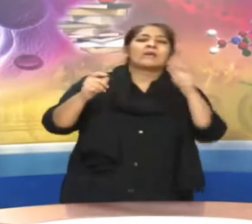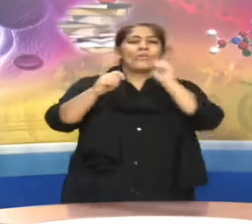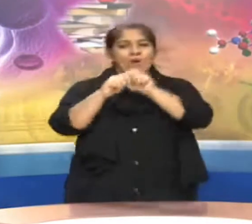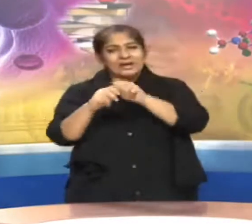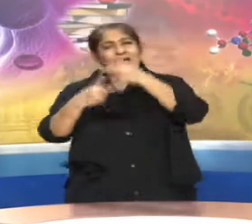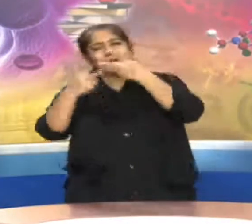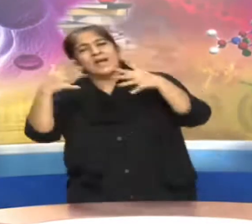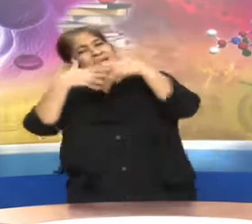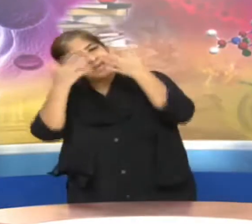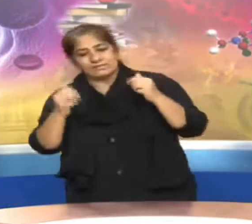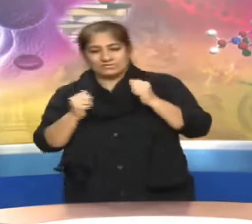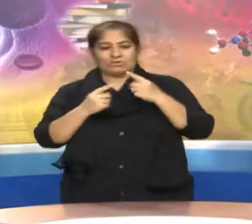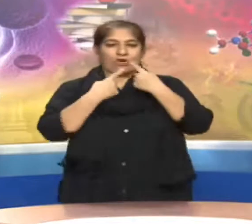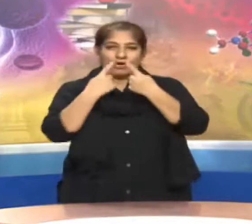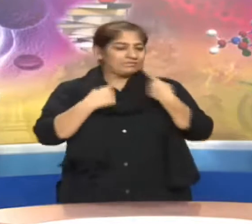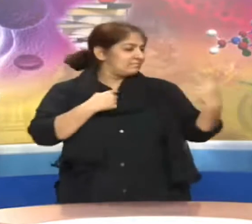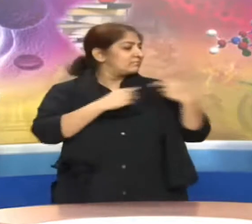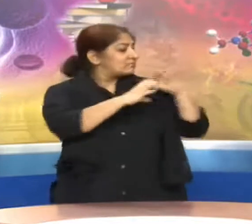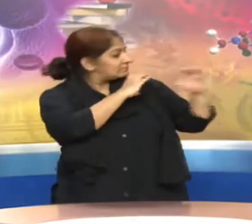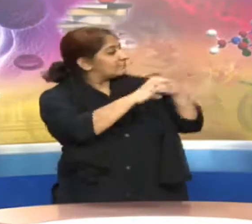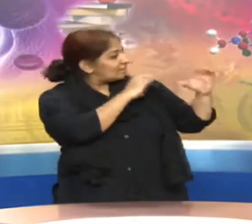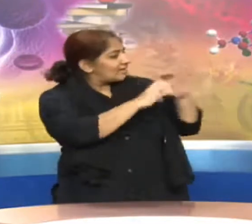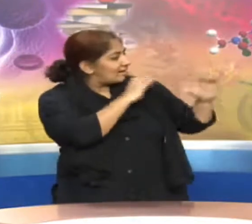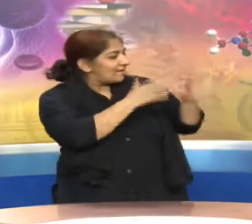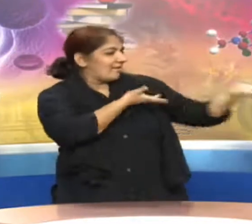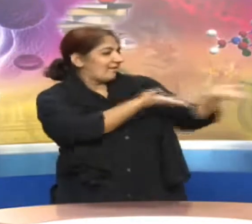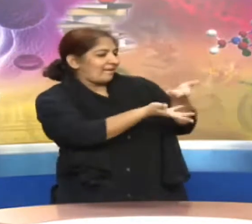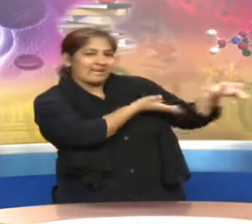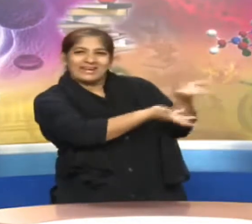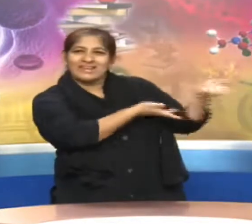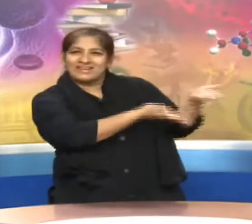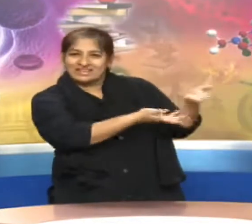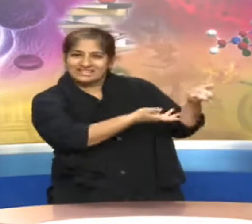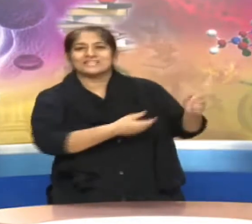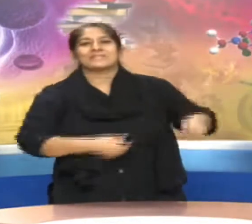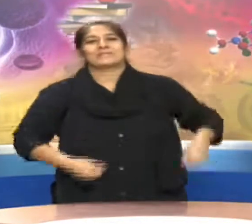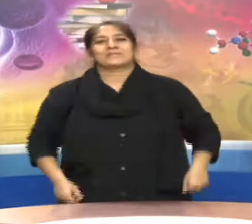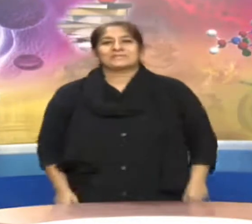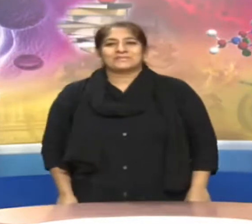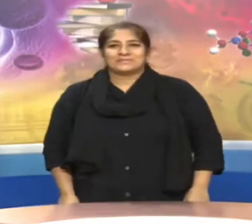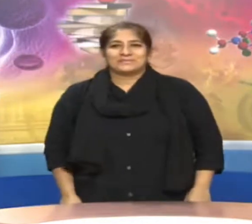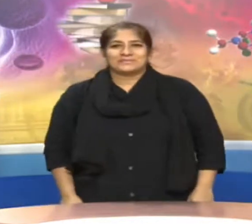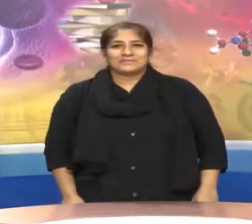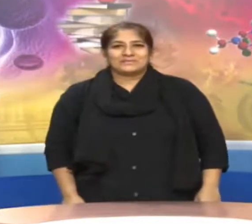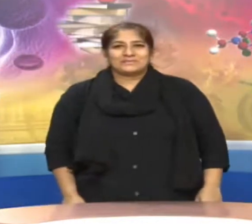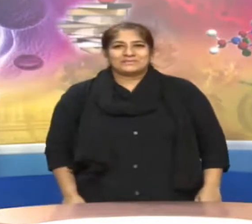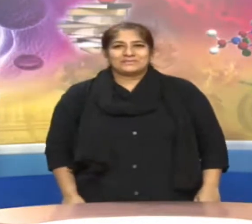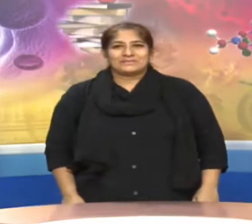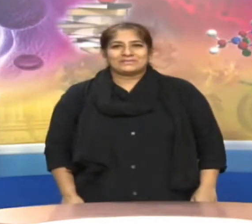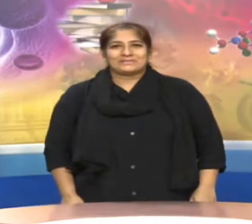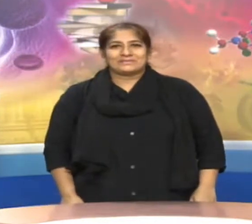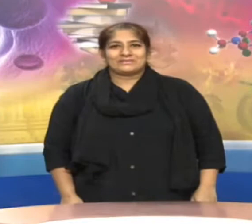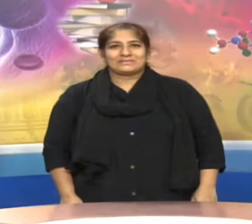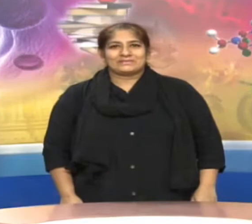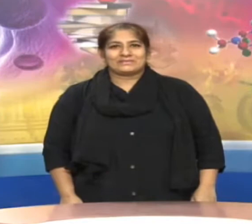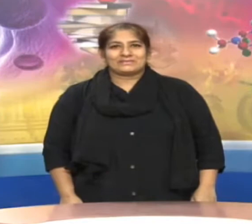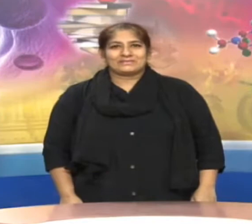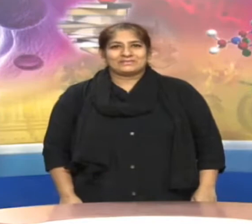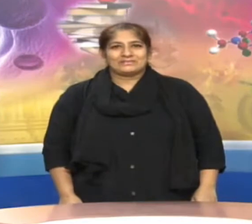as horizontal communication. So similarly, there are different types of communication